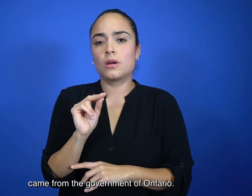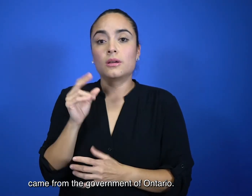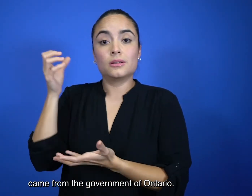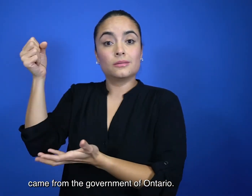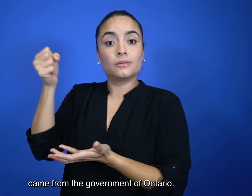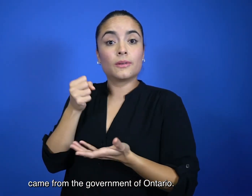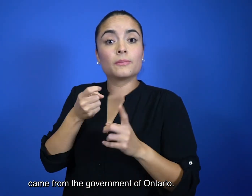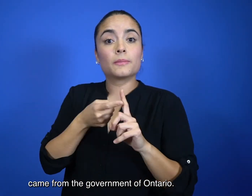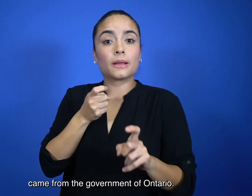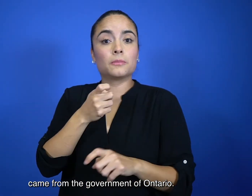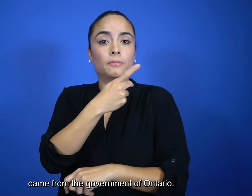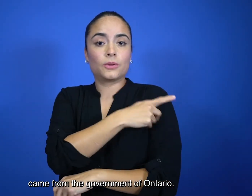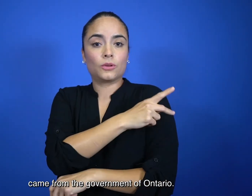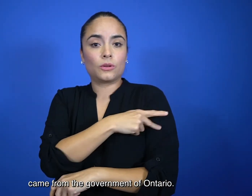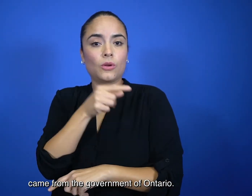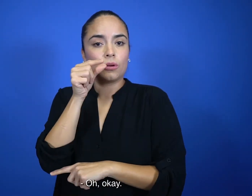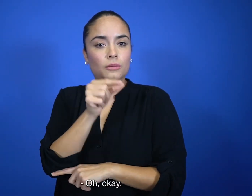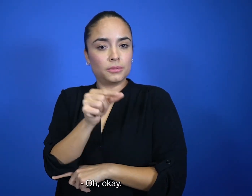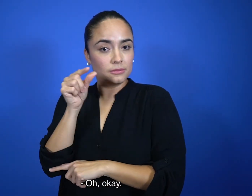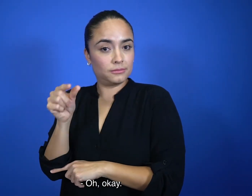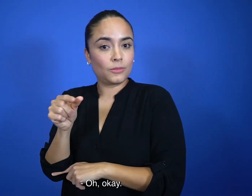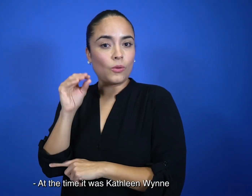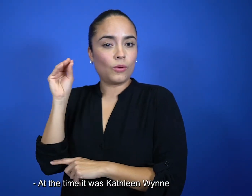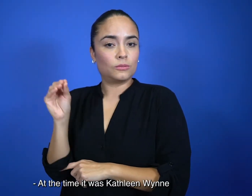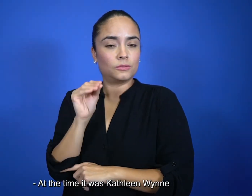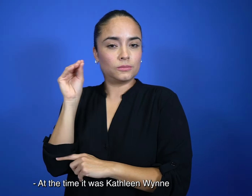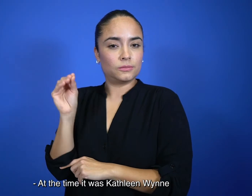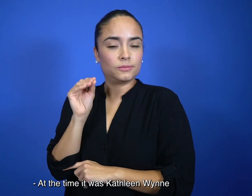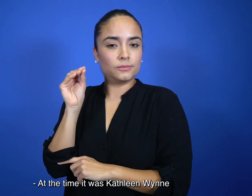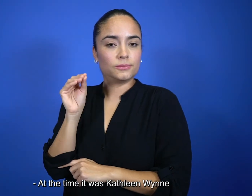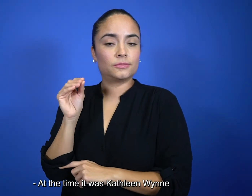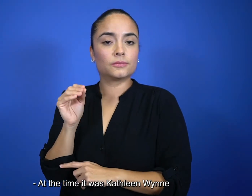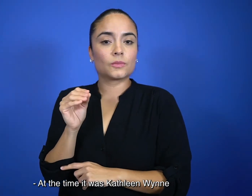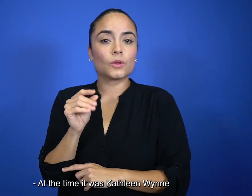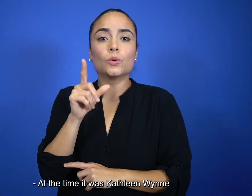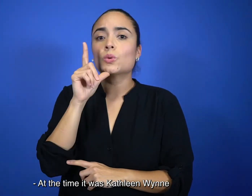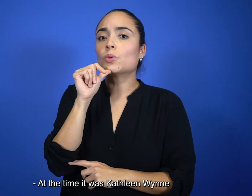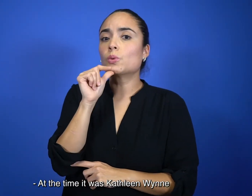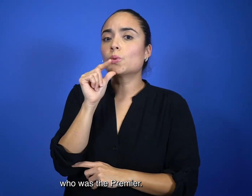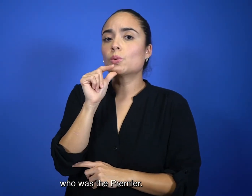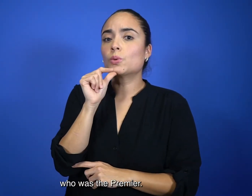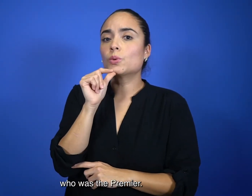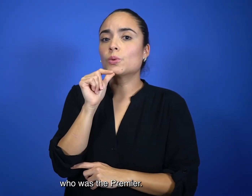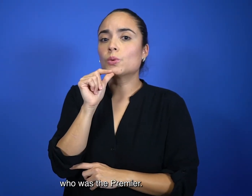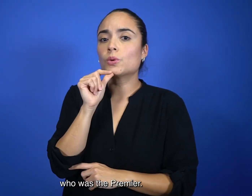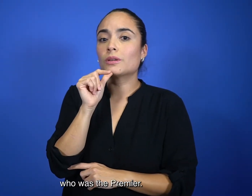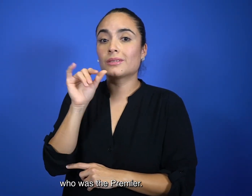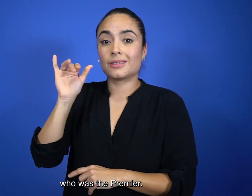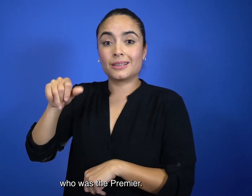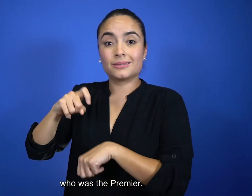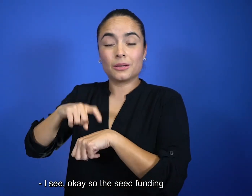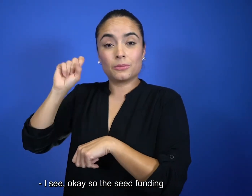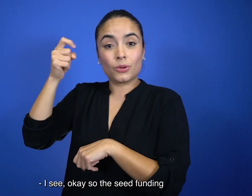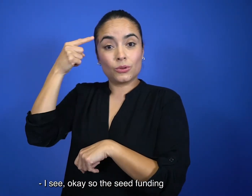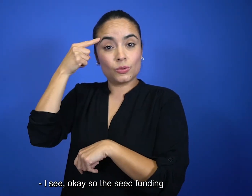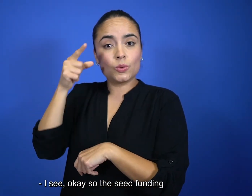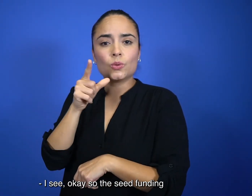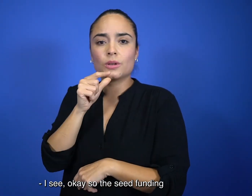the government of Ontario. Oh, At okay. the time, it was Kathleen Wynne who was the premier. I see. Okay, so the